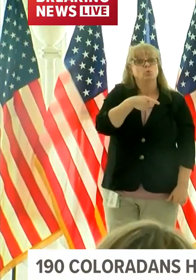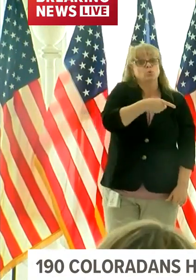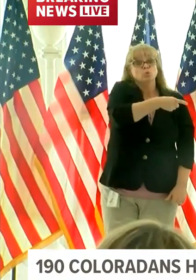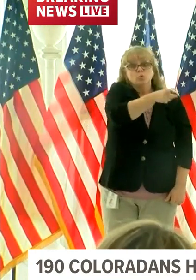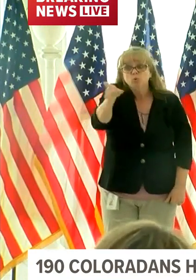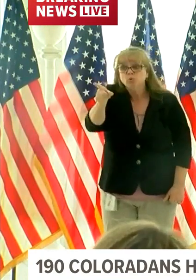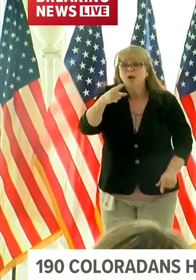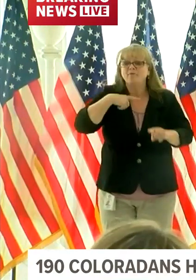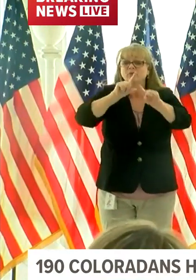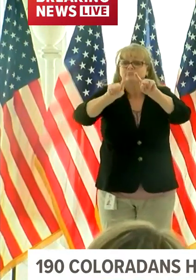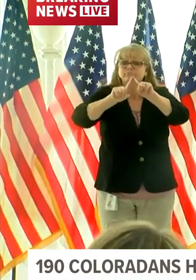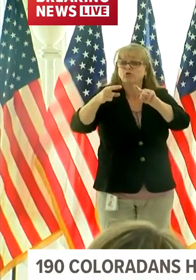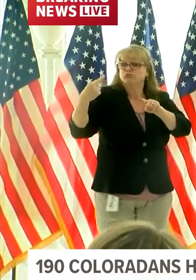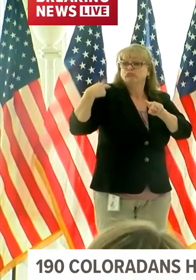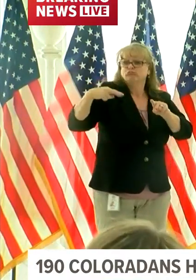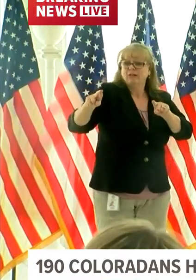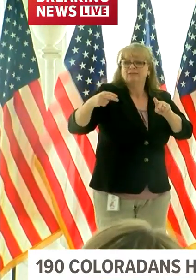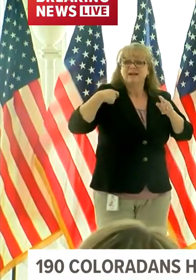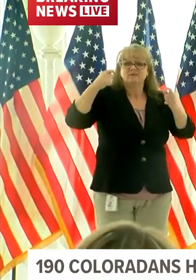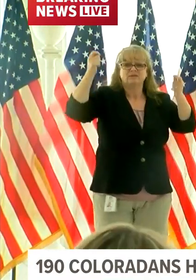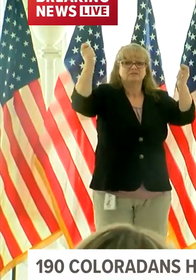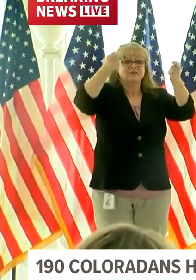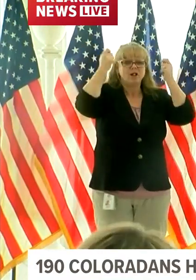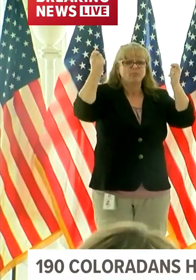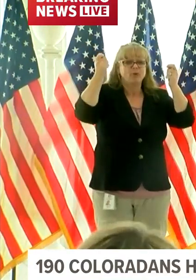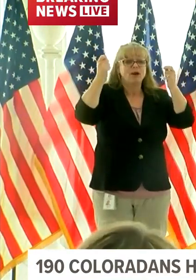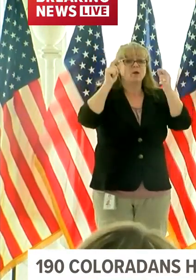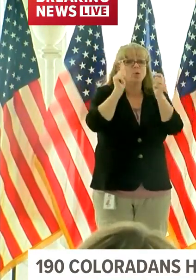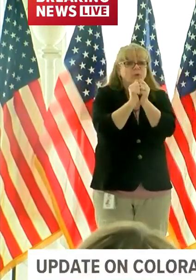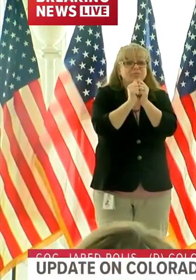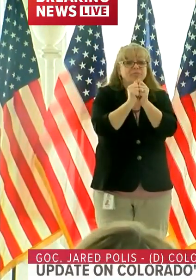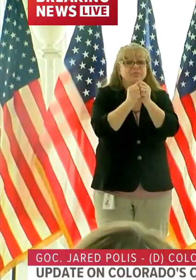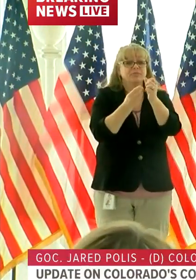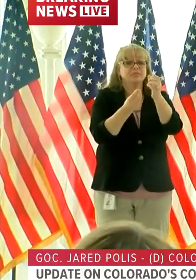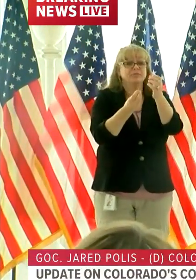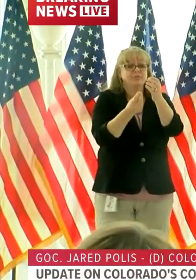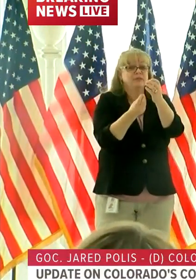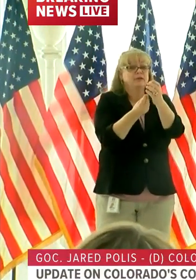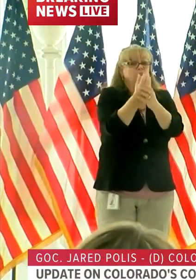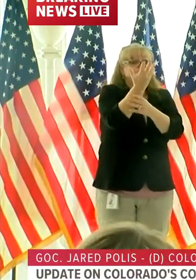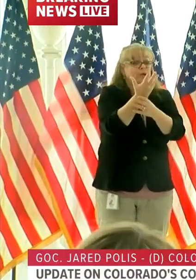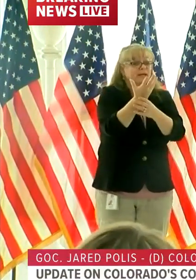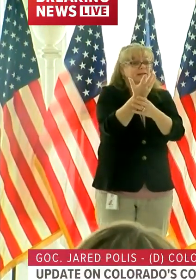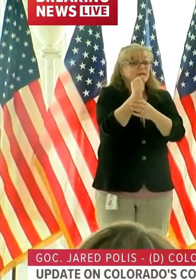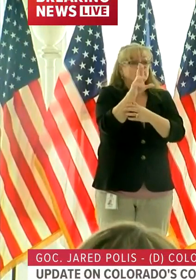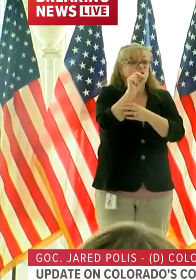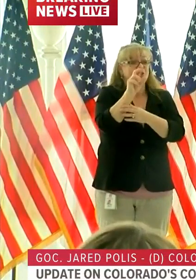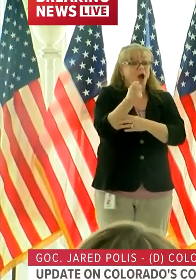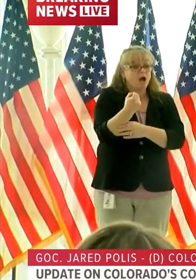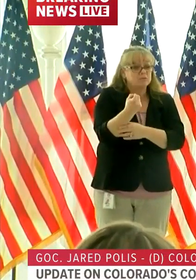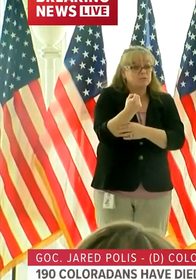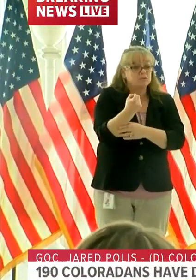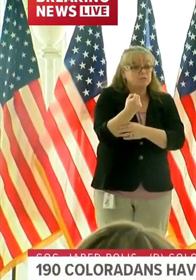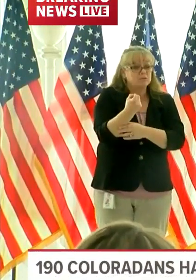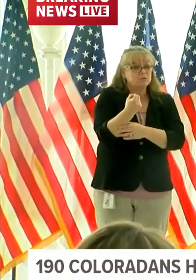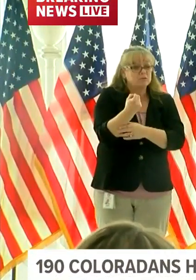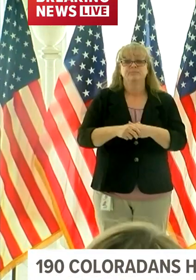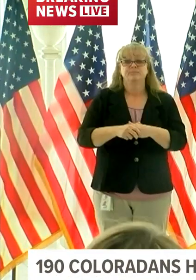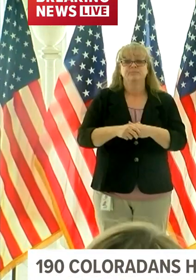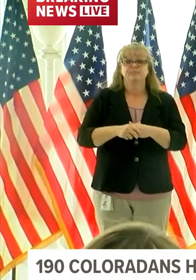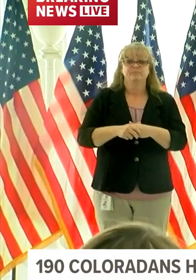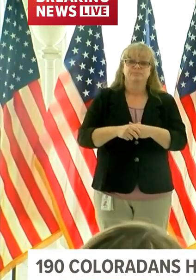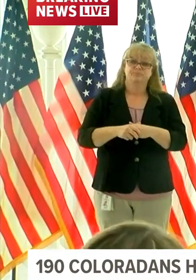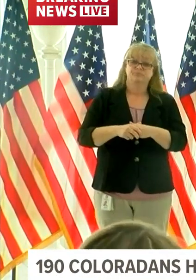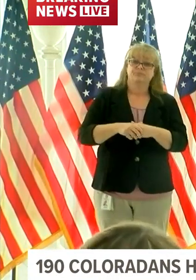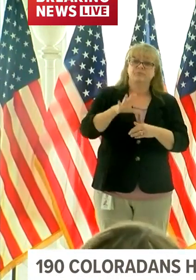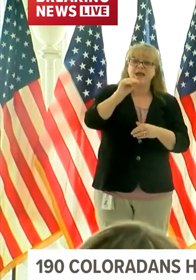the spring equinox that's coming soon, a week after Easter. There's Orthodox Easter for Eastern Orthodox,